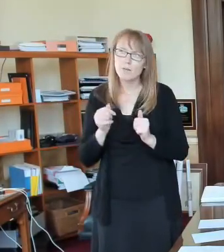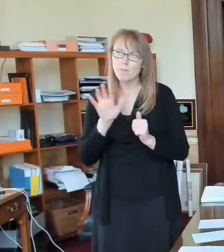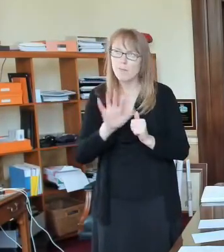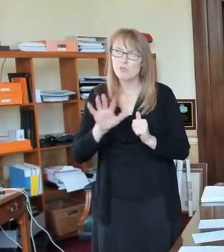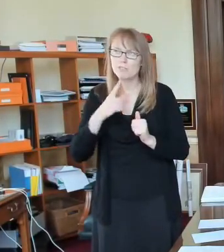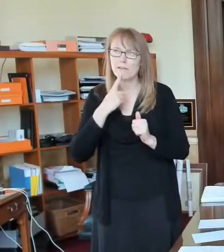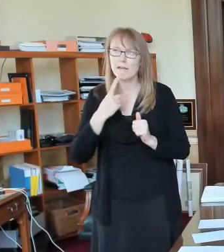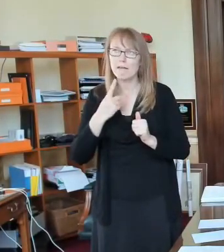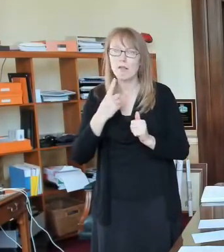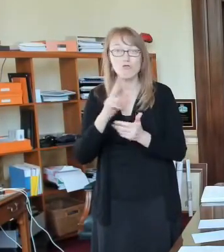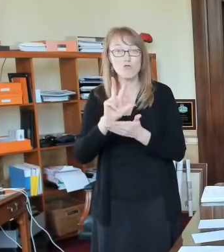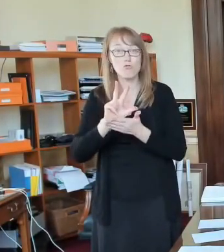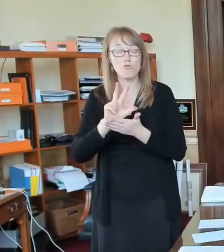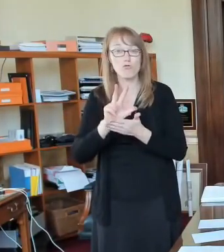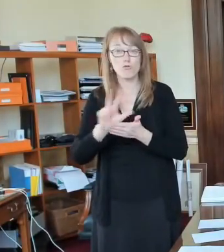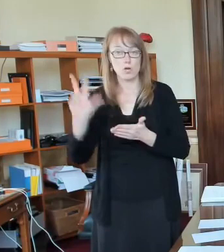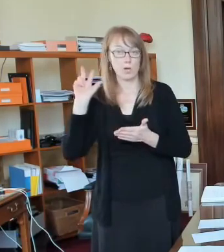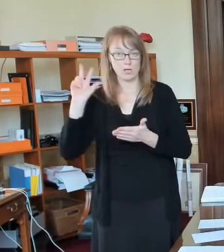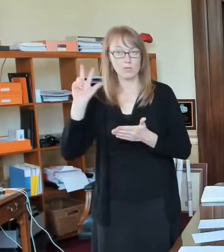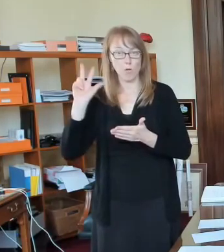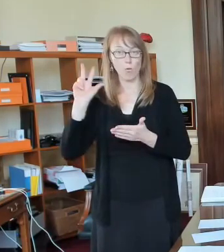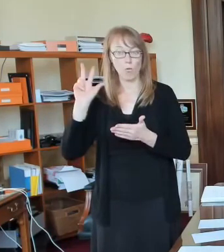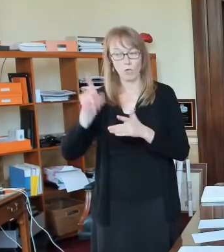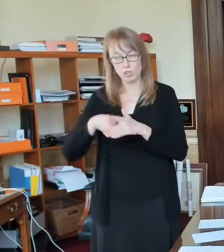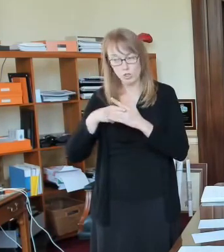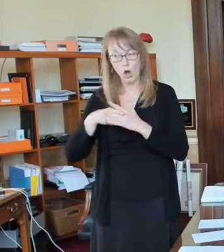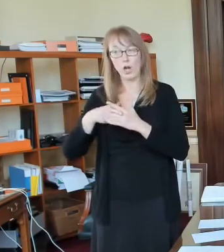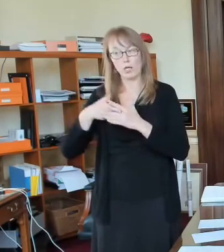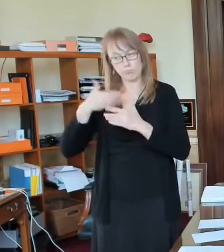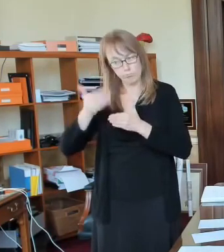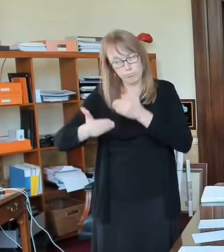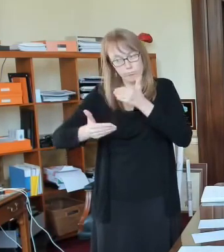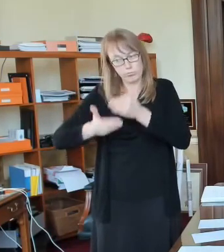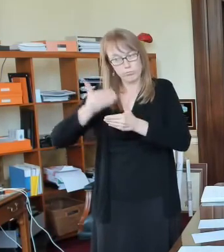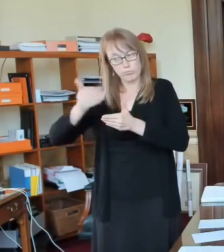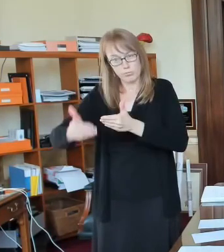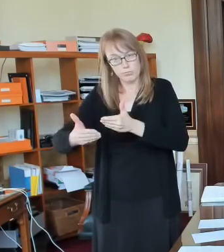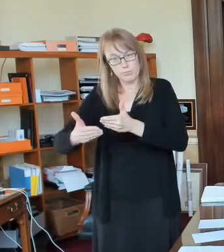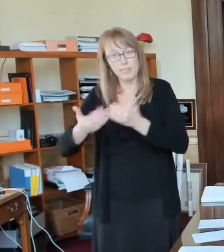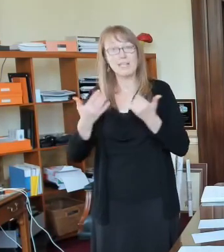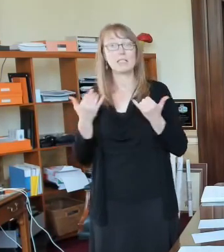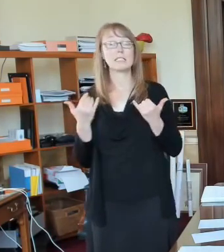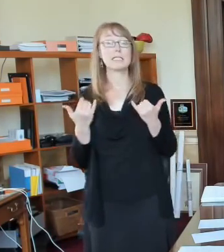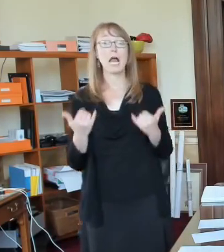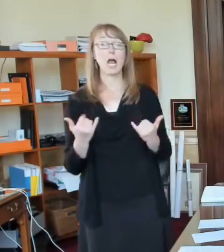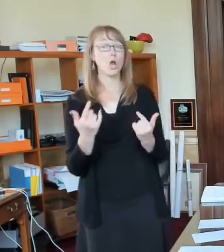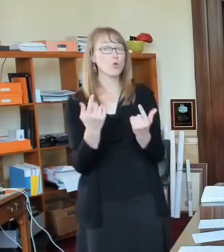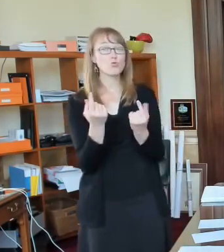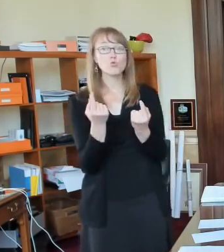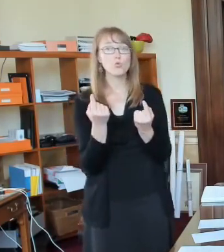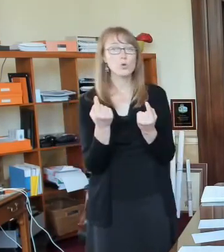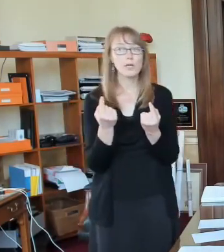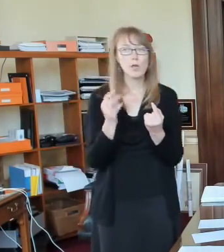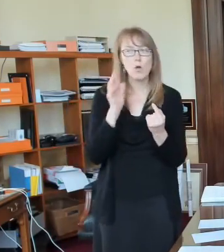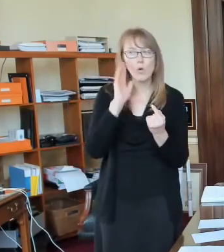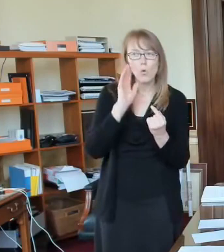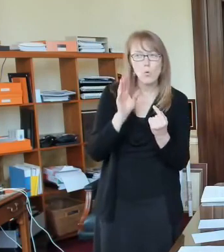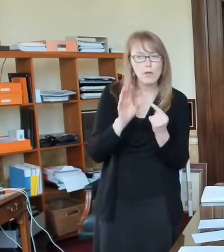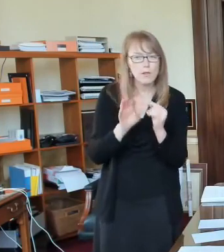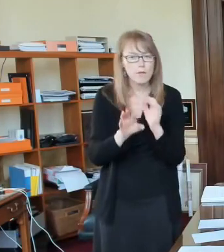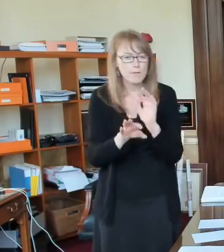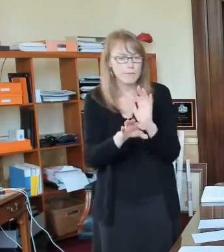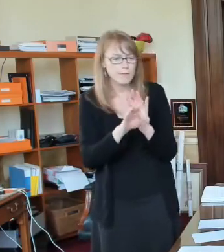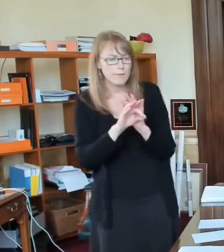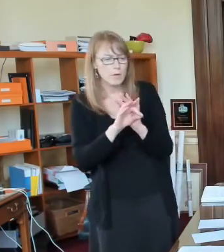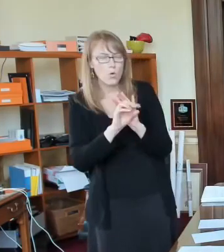is underway, and we are in the process of selecting the entity which will launch Cure